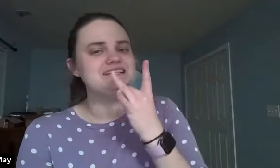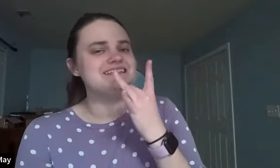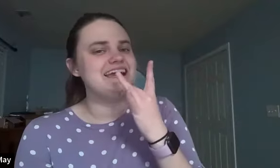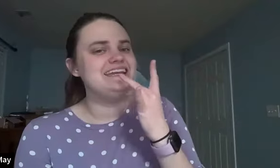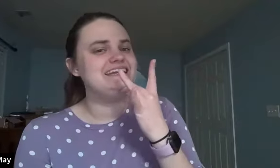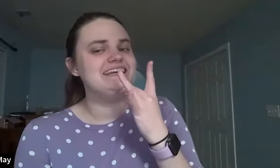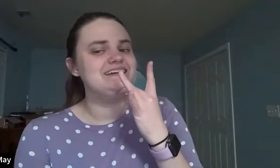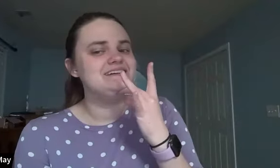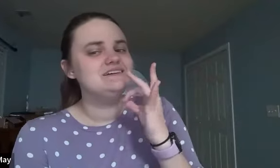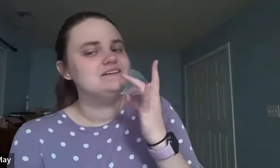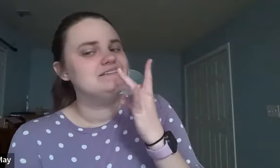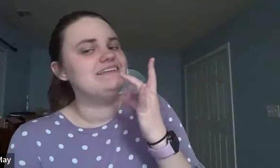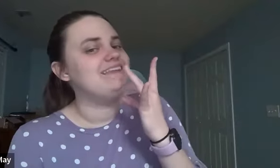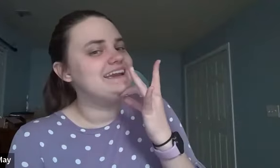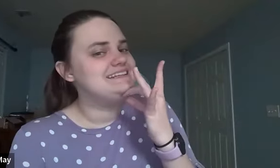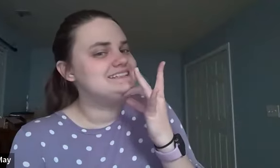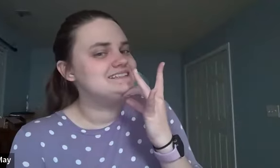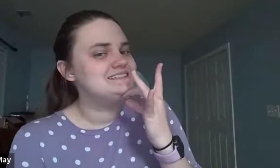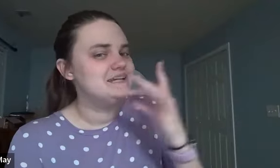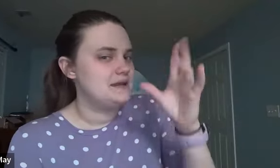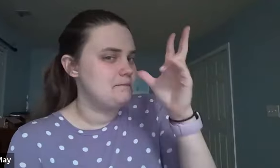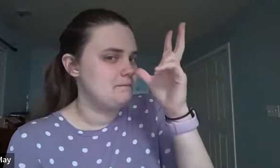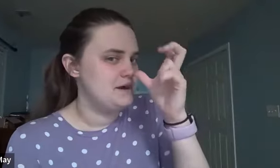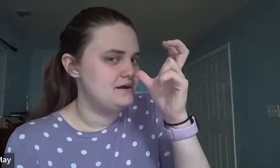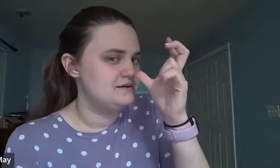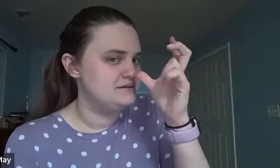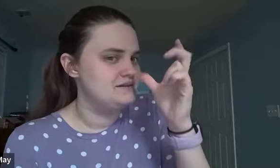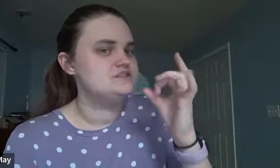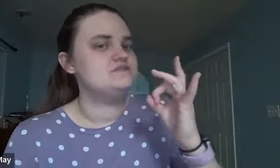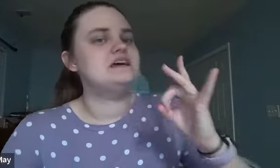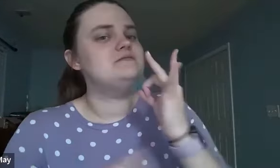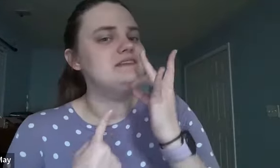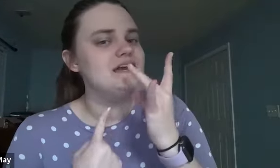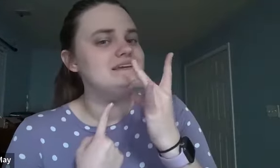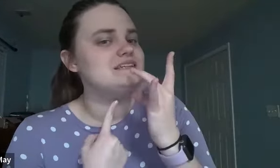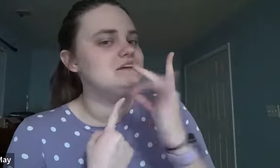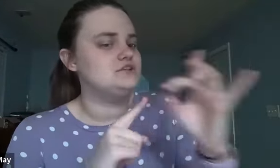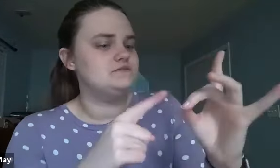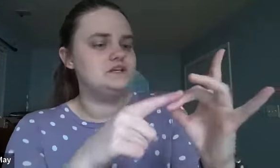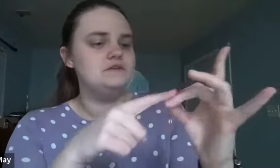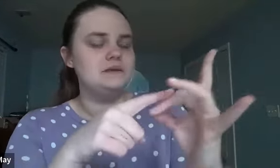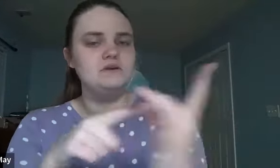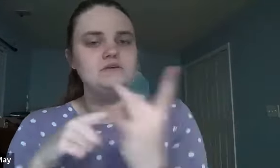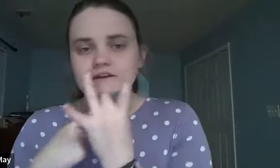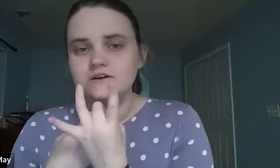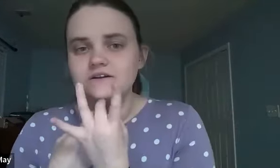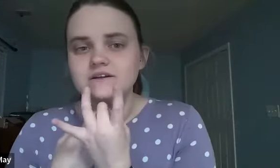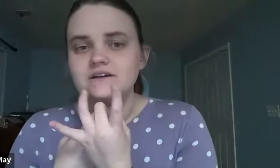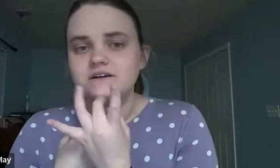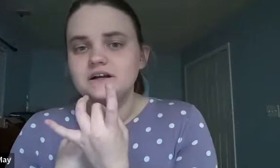it's lightning, like light bug. So the sign for light is like you just flick your like middle finger under